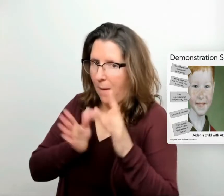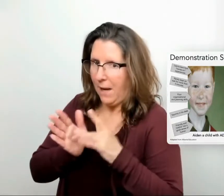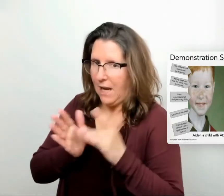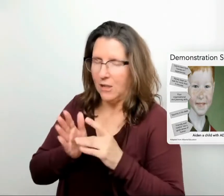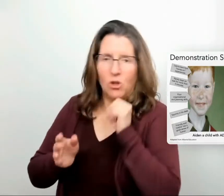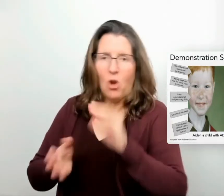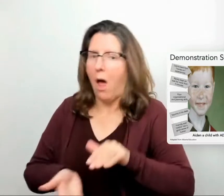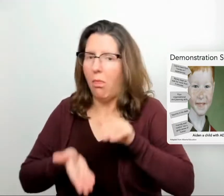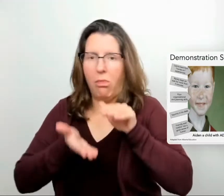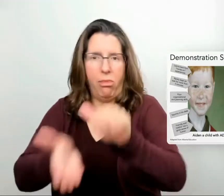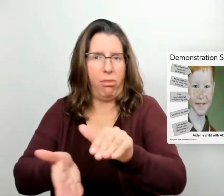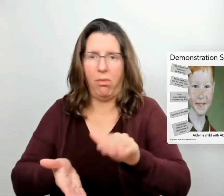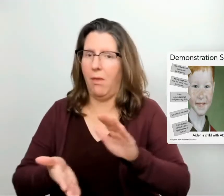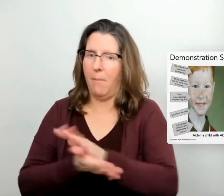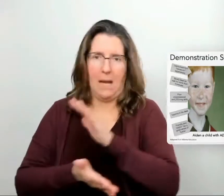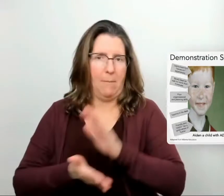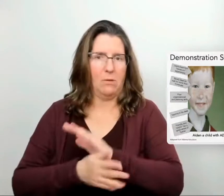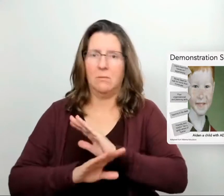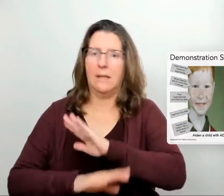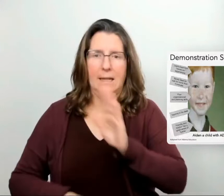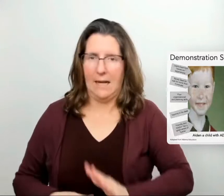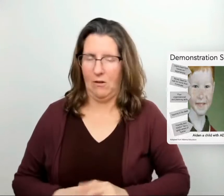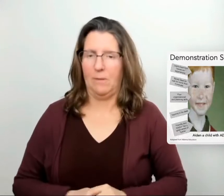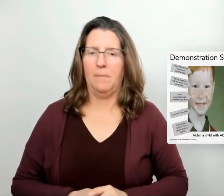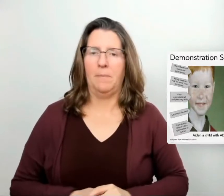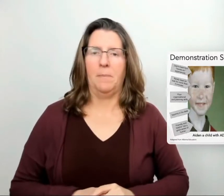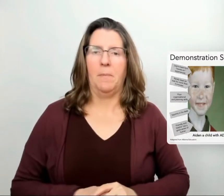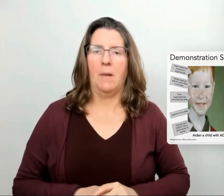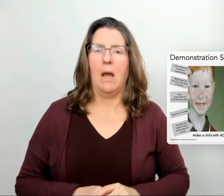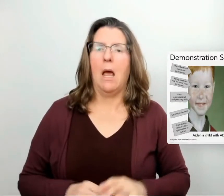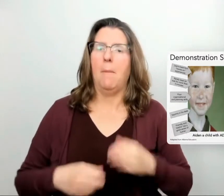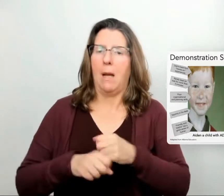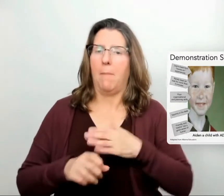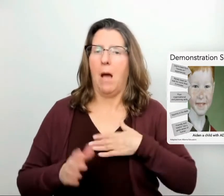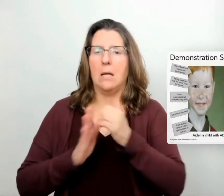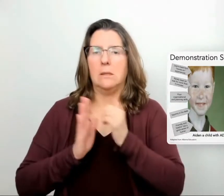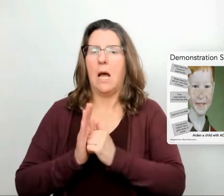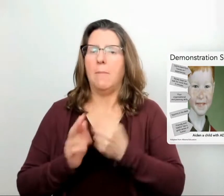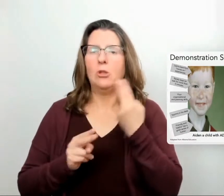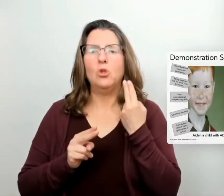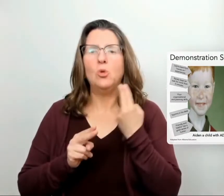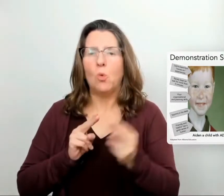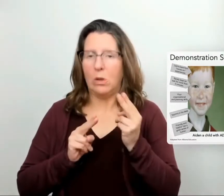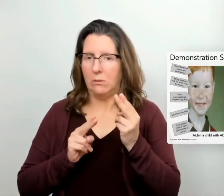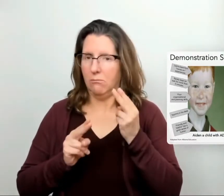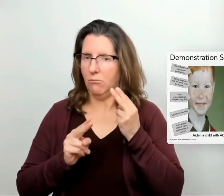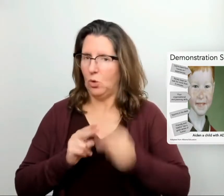would give him the next task. I never gave him a stack of work. The assignments he was given were short and